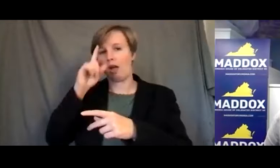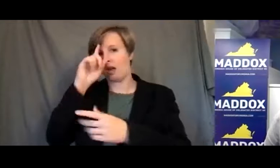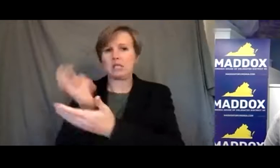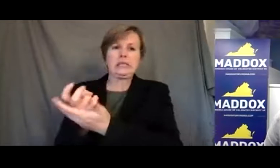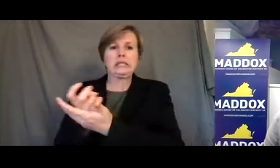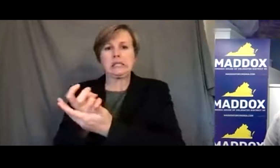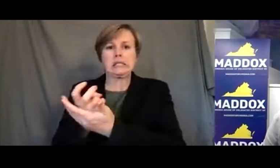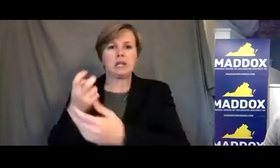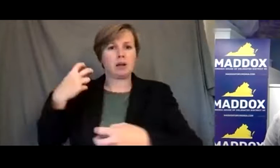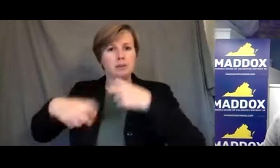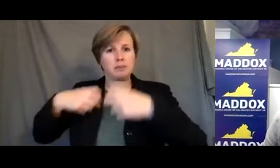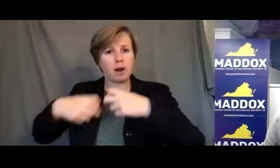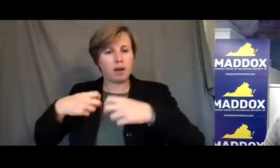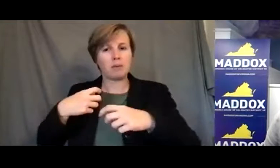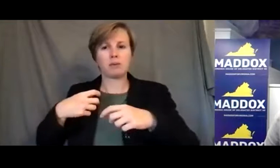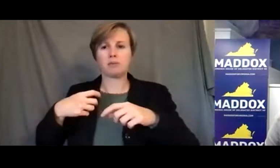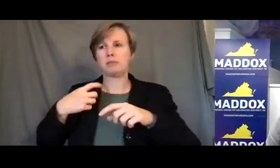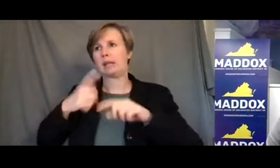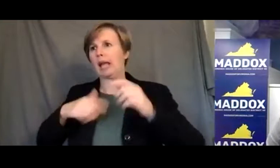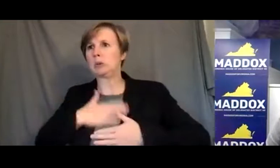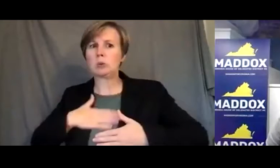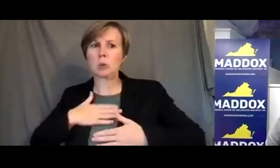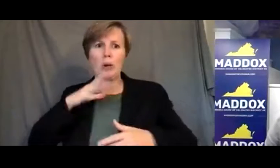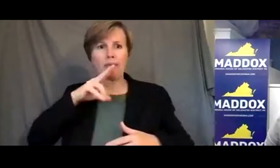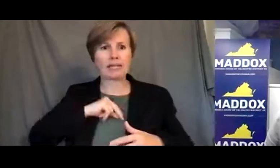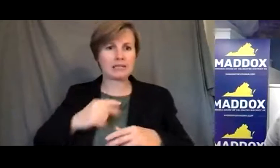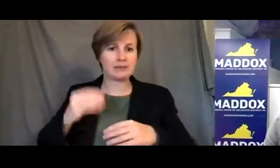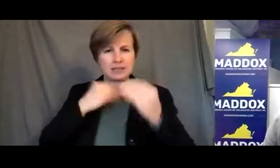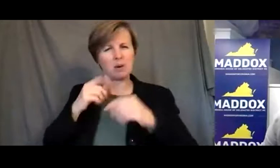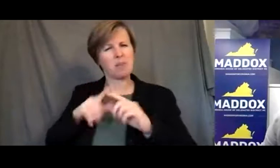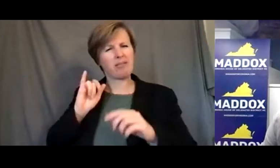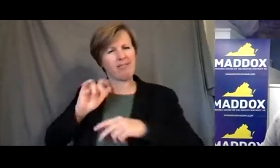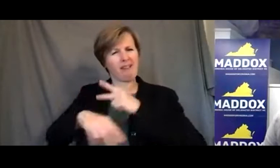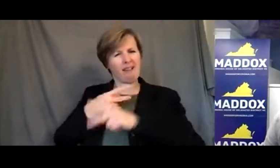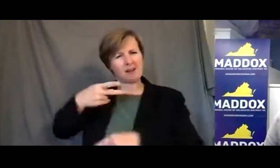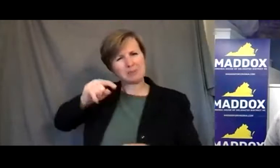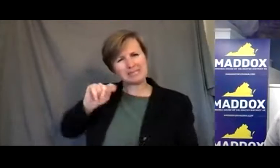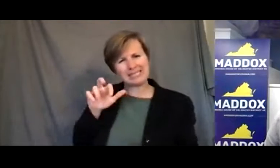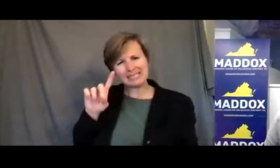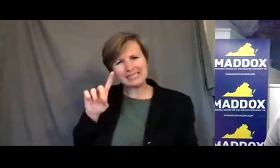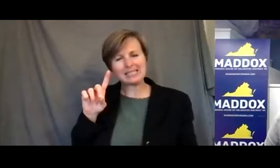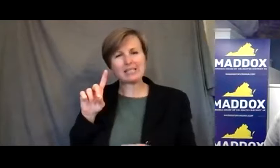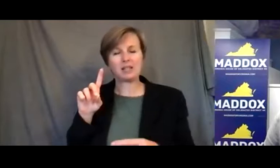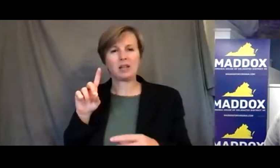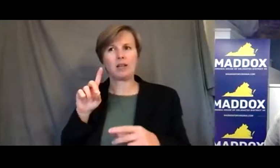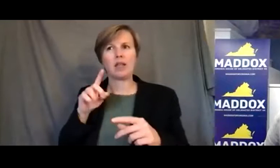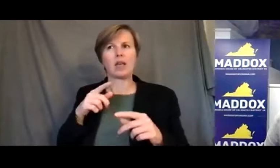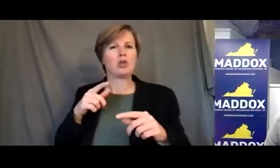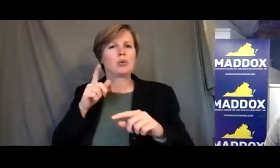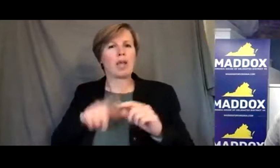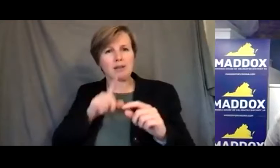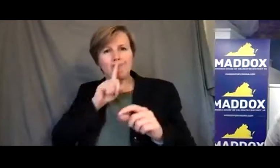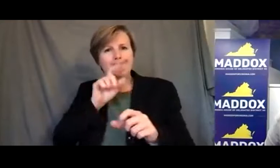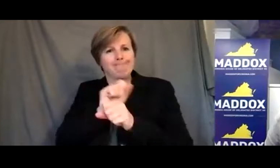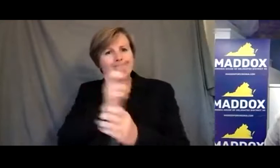keeps you from enjoying Thanksgiving dinner, really the PTSD that keeps you from participating in life, keeps